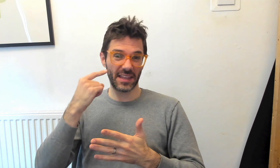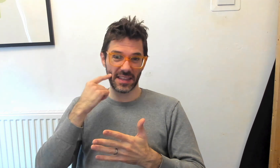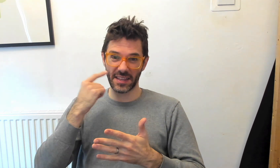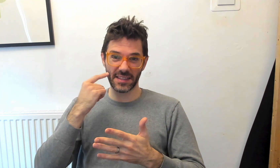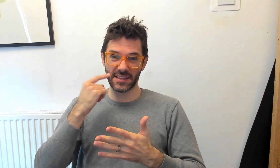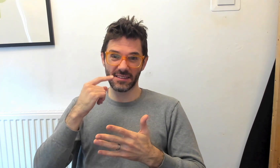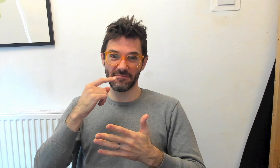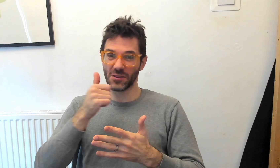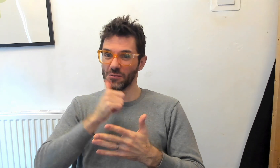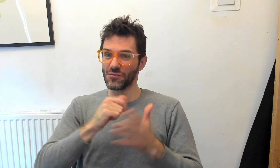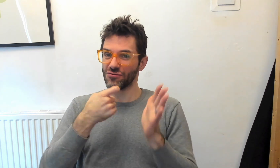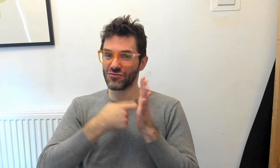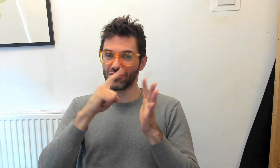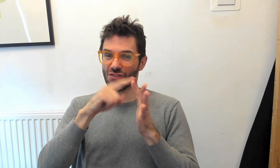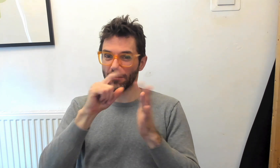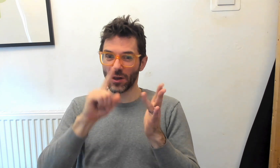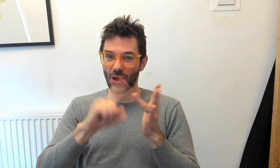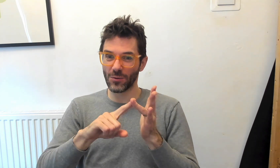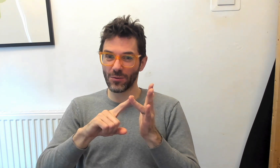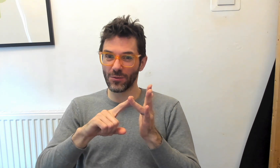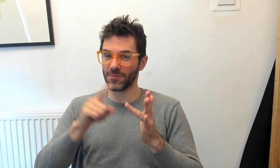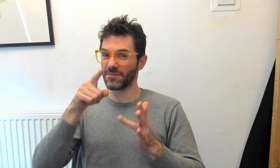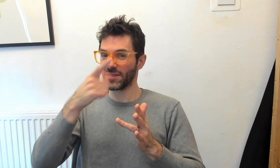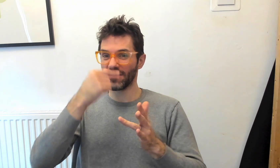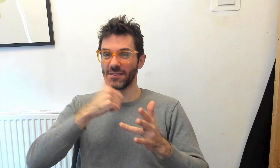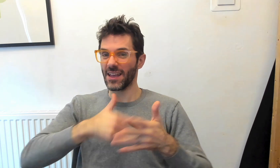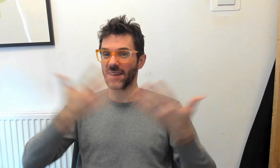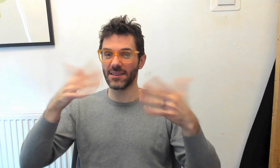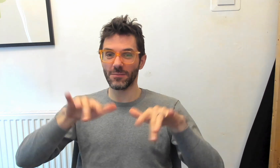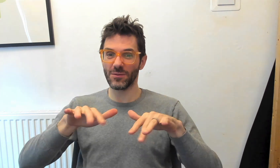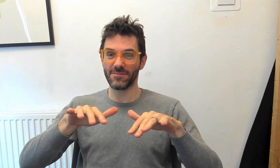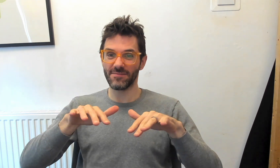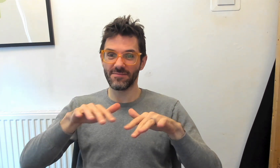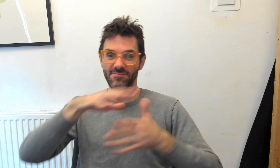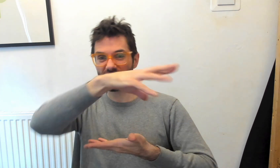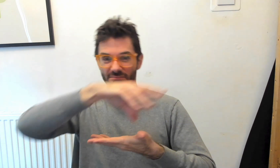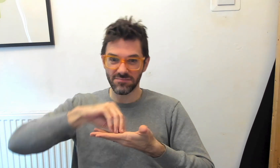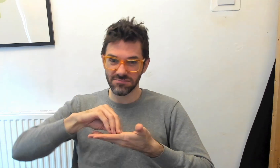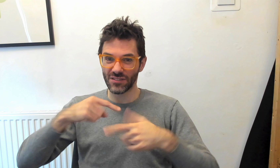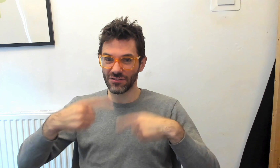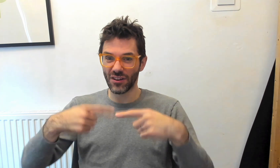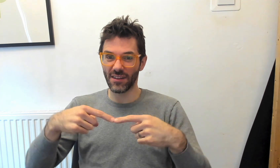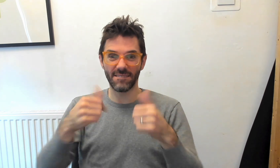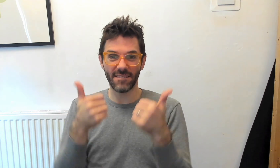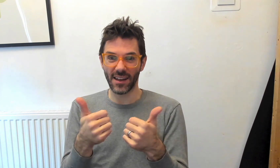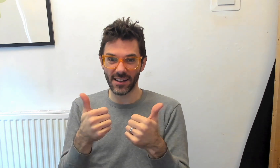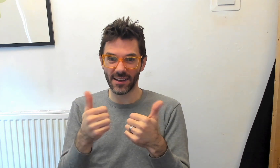It's easy to use repos. You can use any computer, download and run.